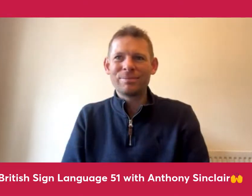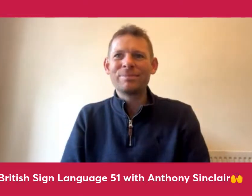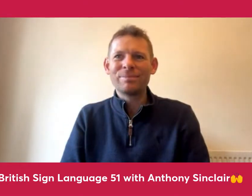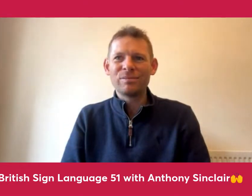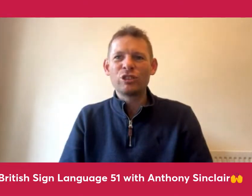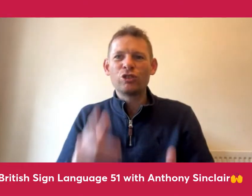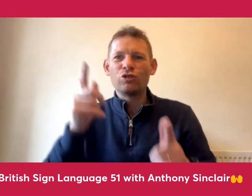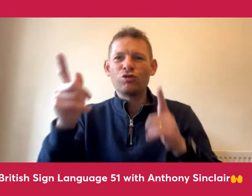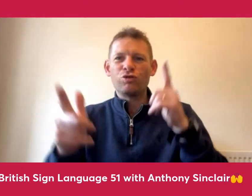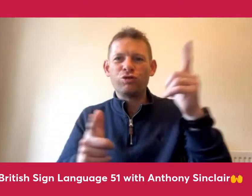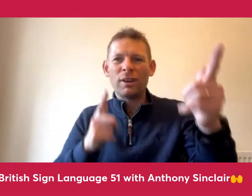sick,